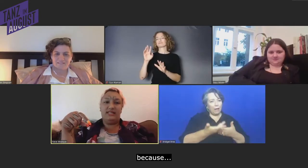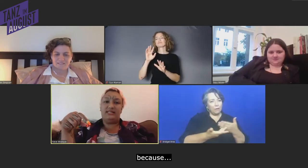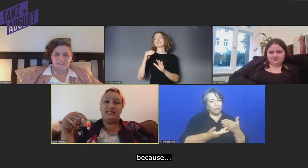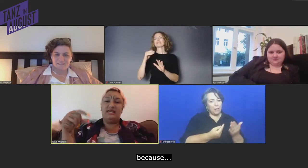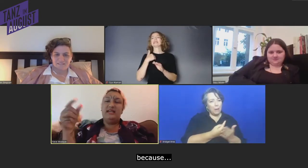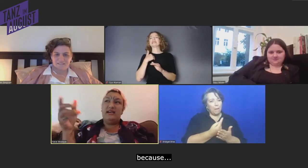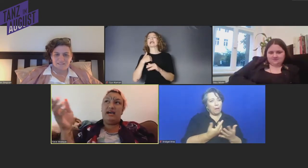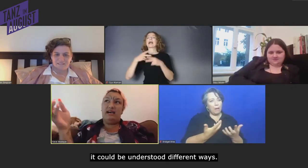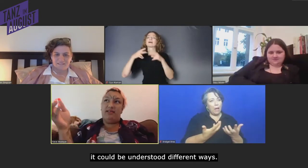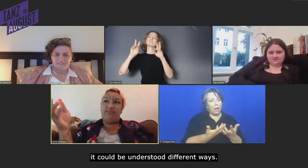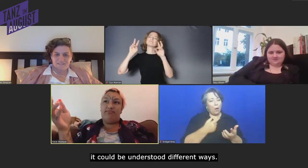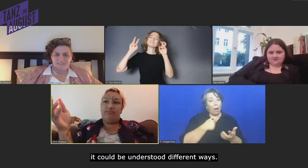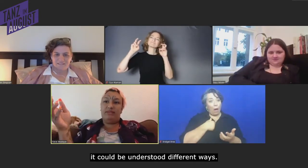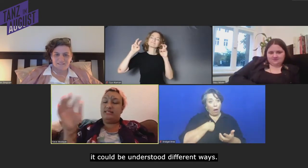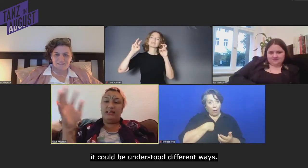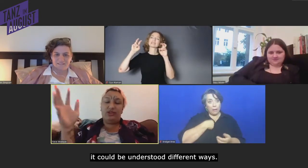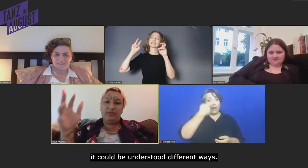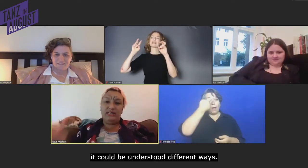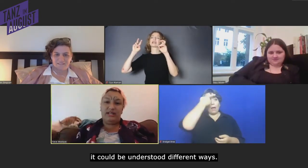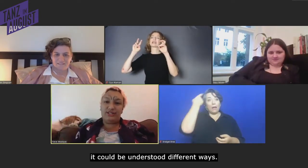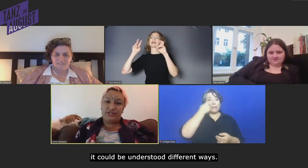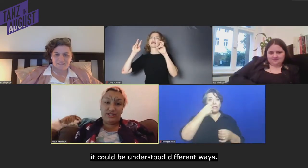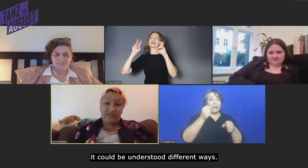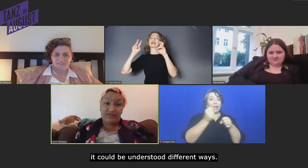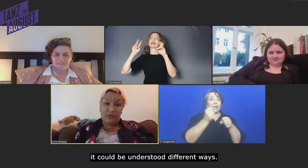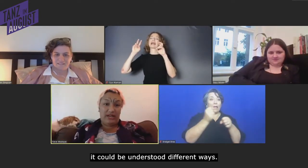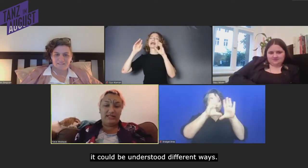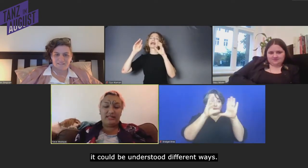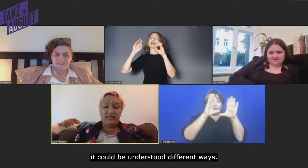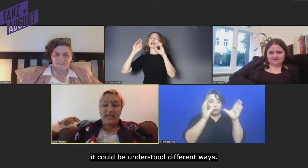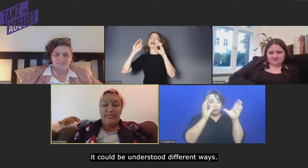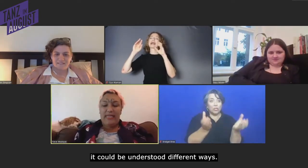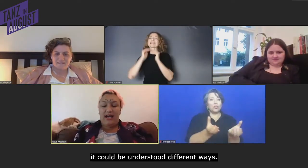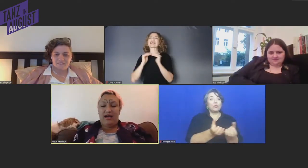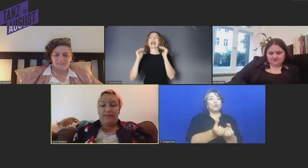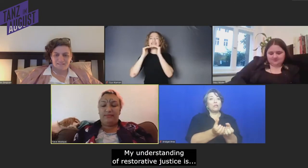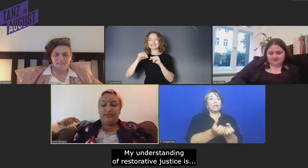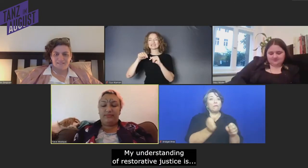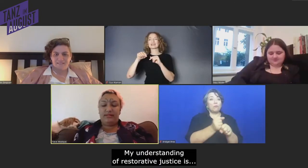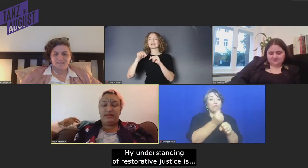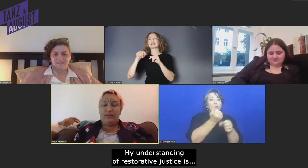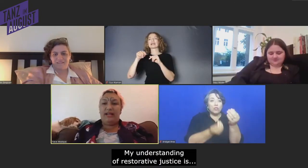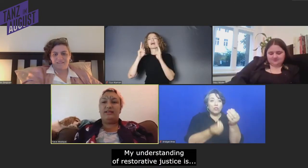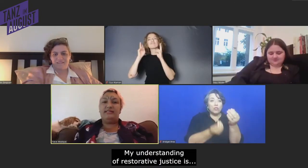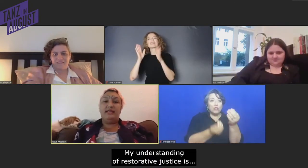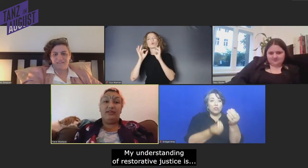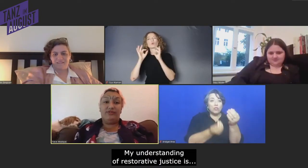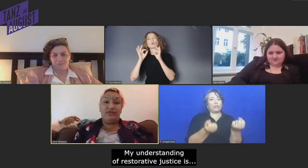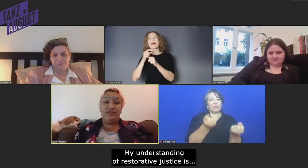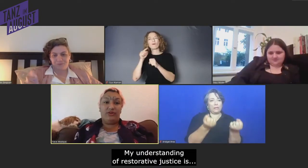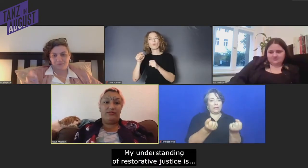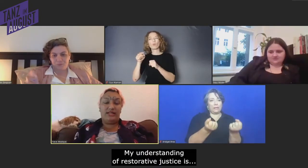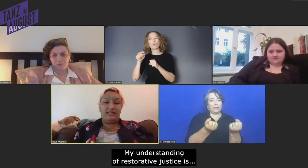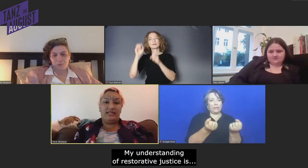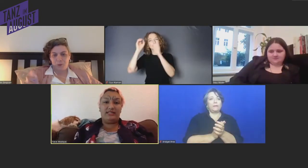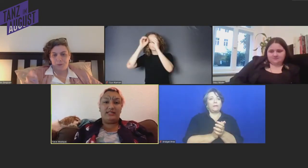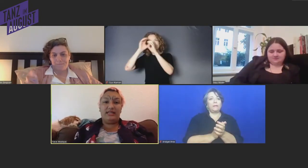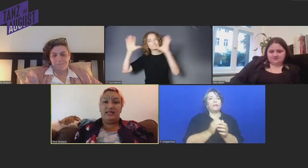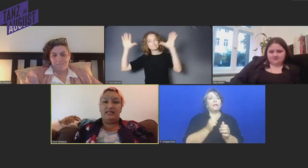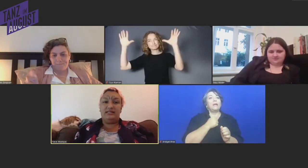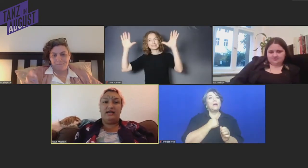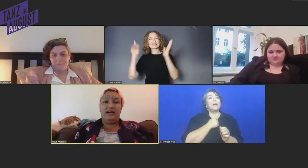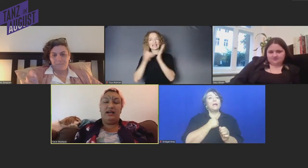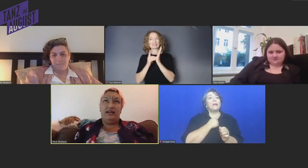because it could be understood different ways. My understanding of restorative justice